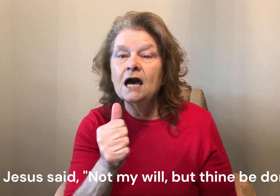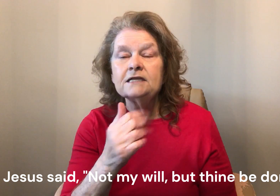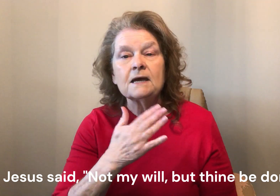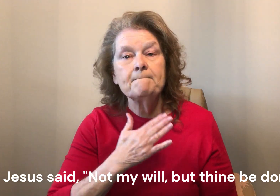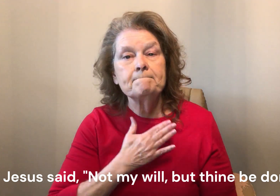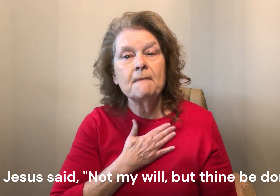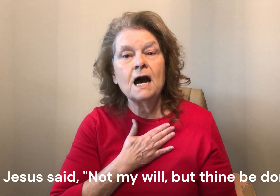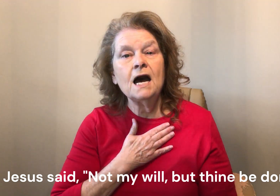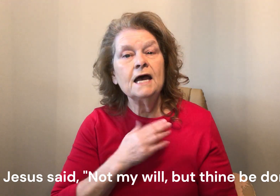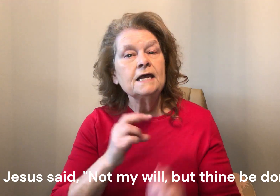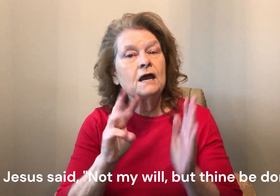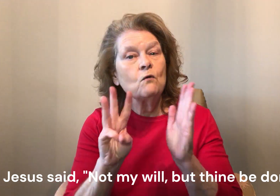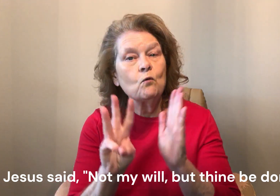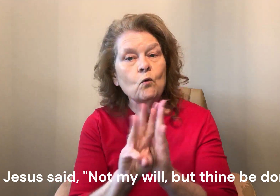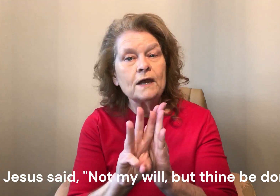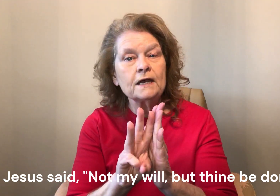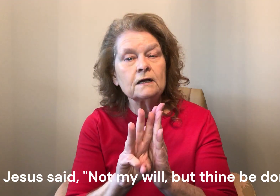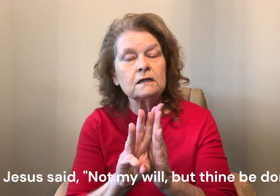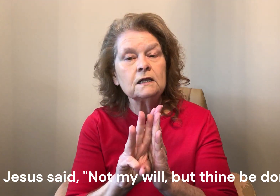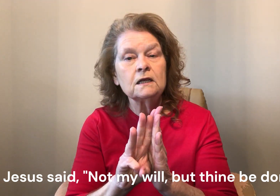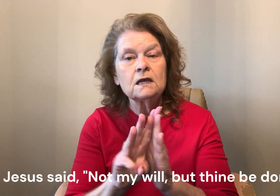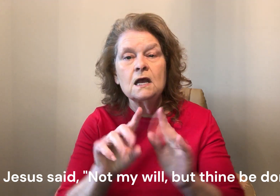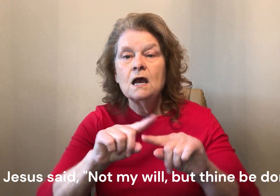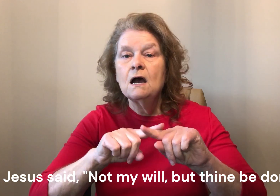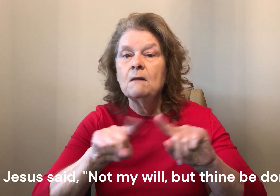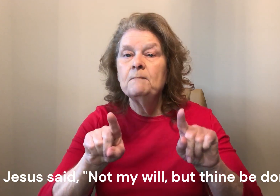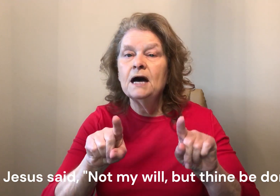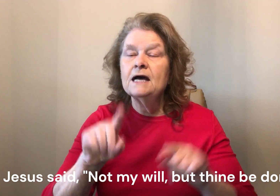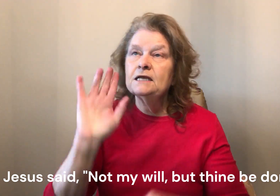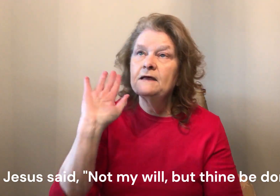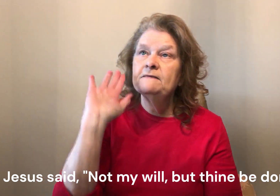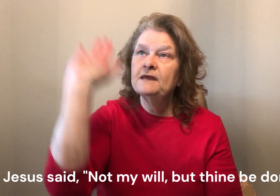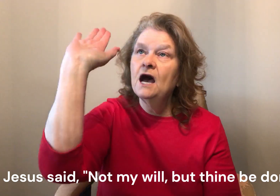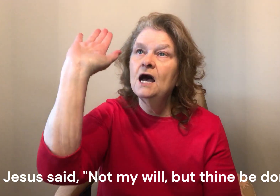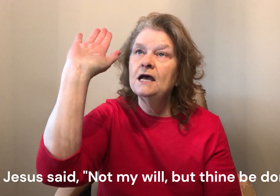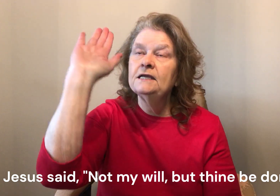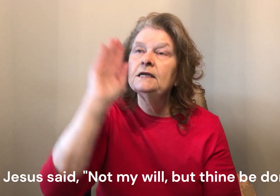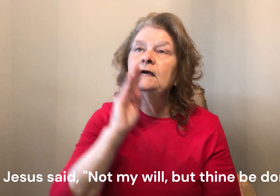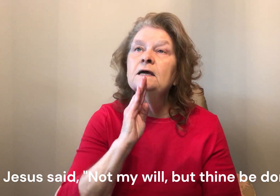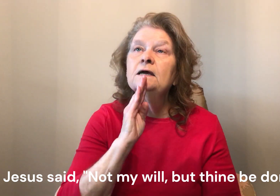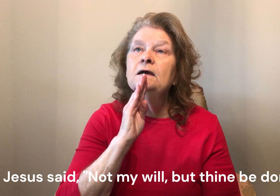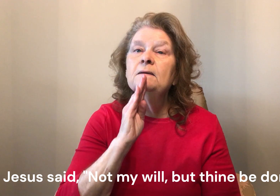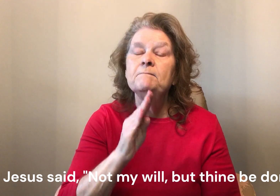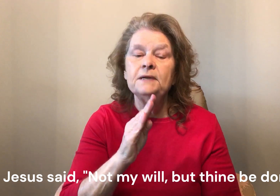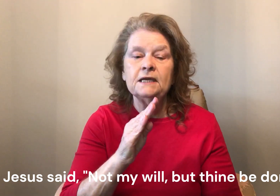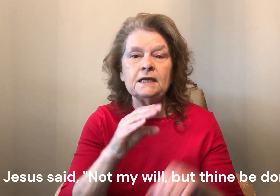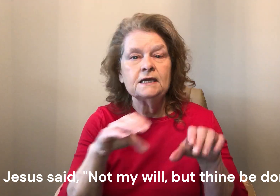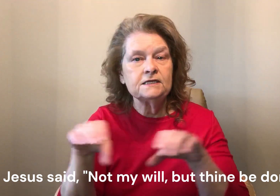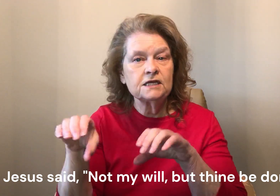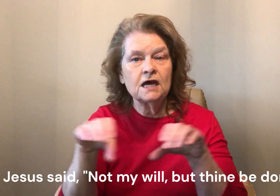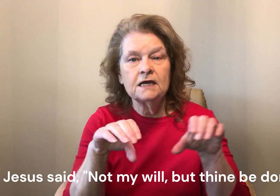"Not my will, but thine be done."